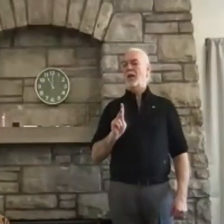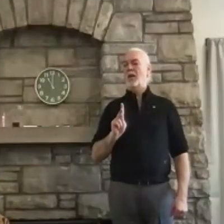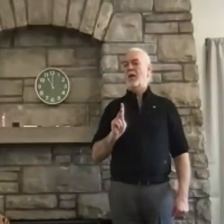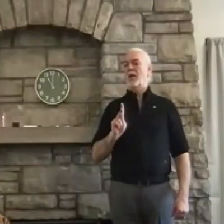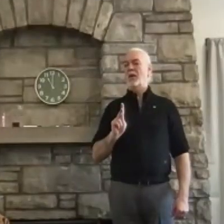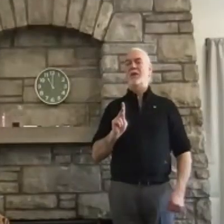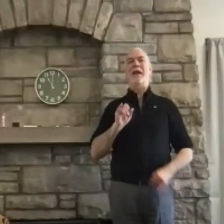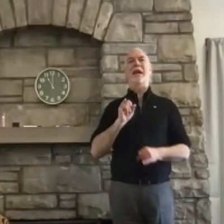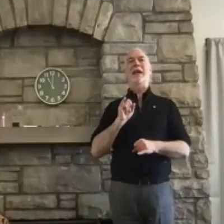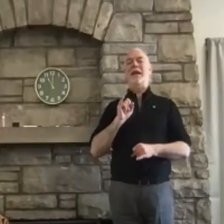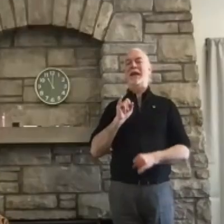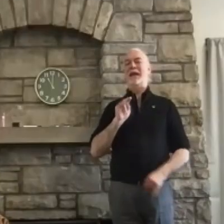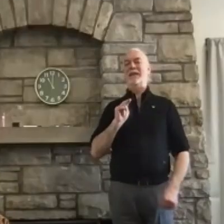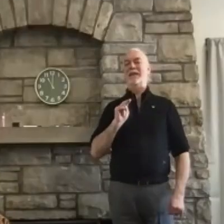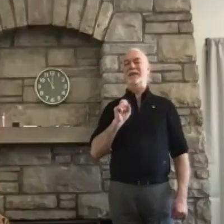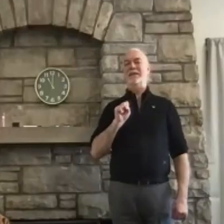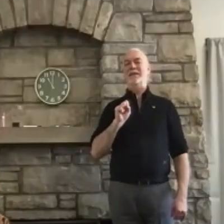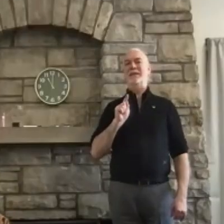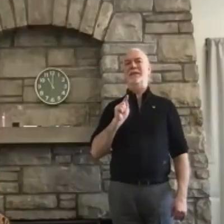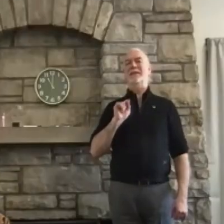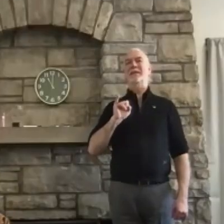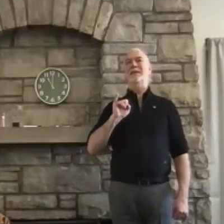Helen Keller Institute